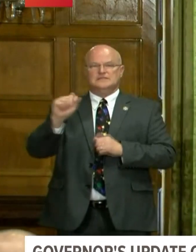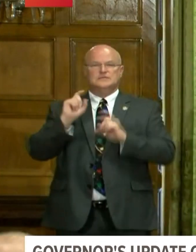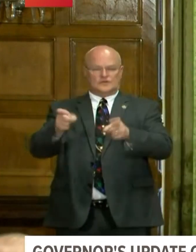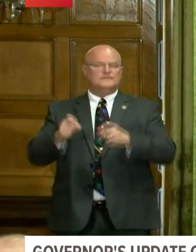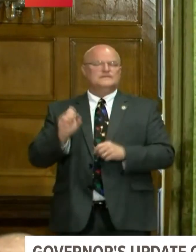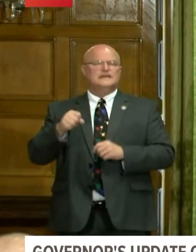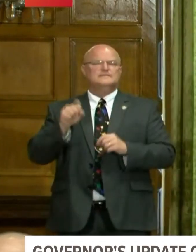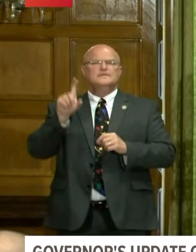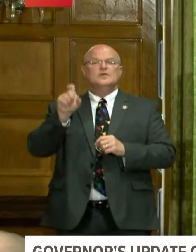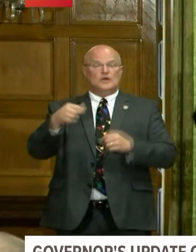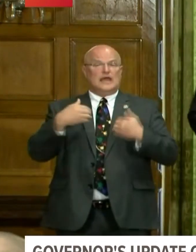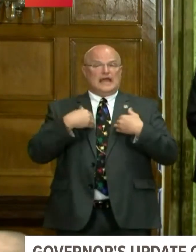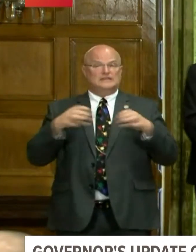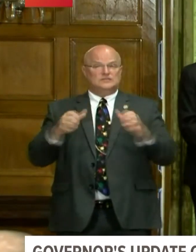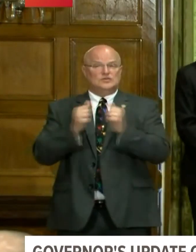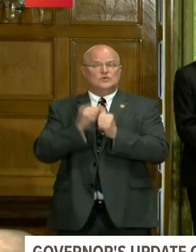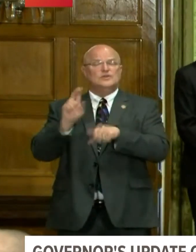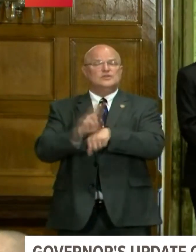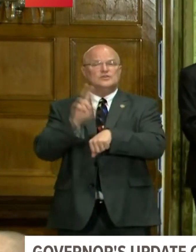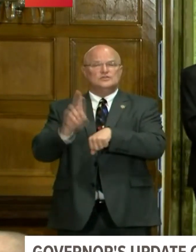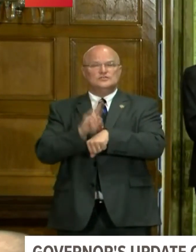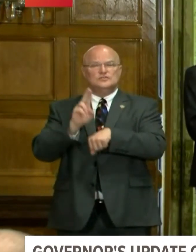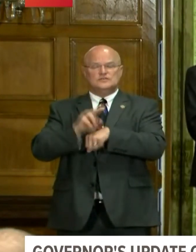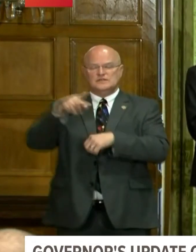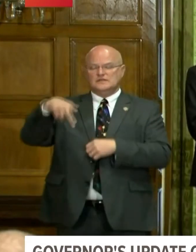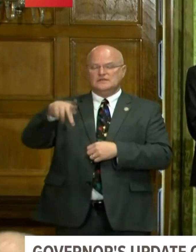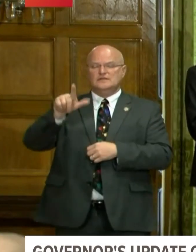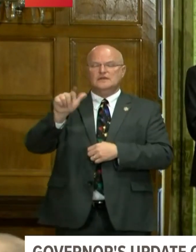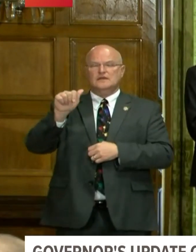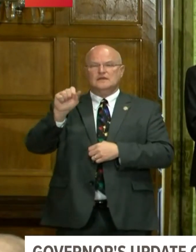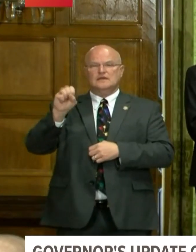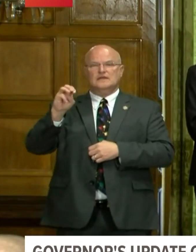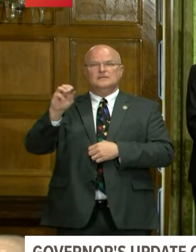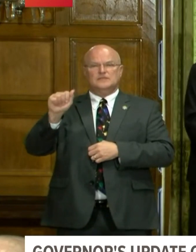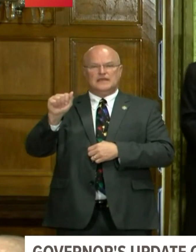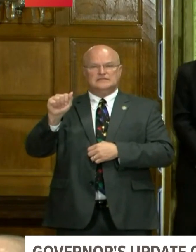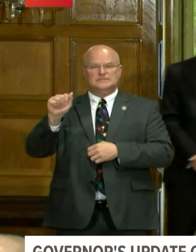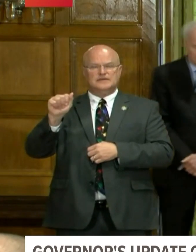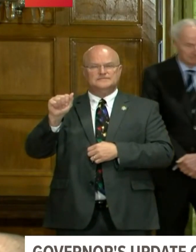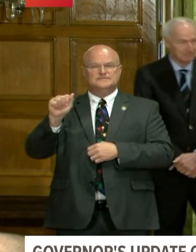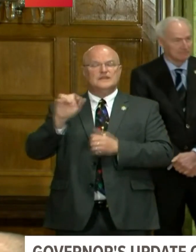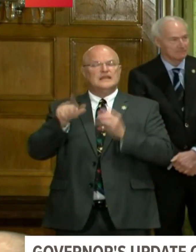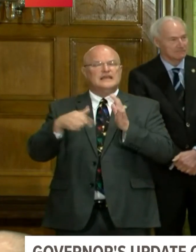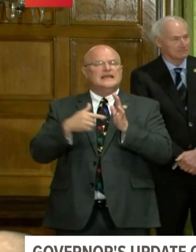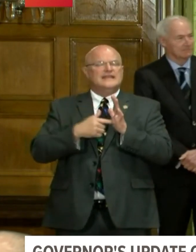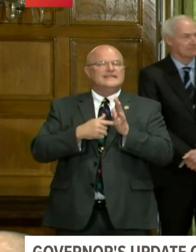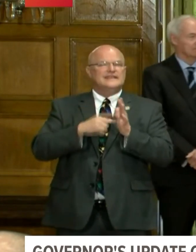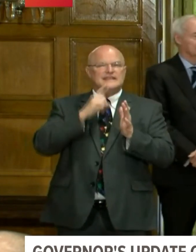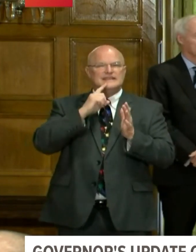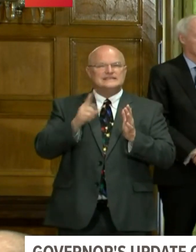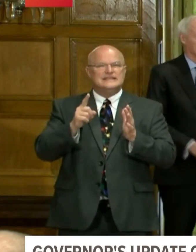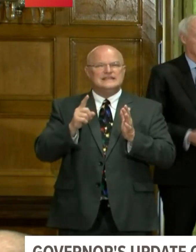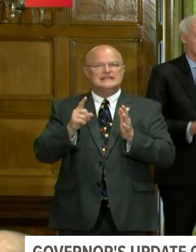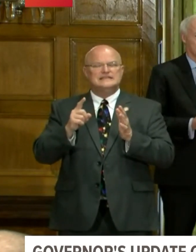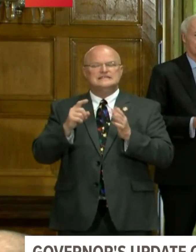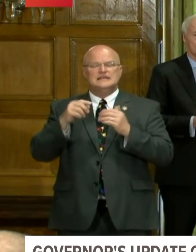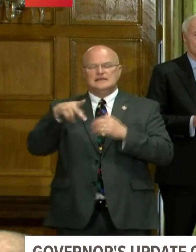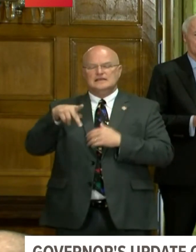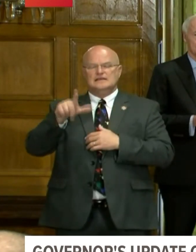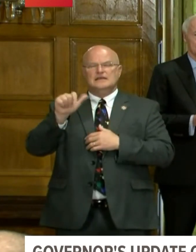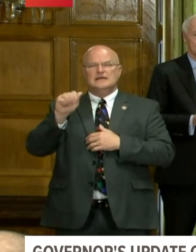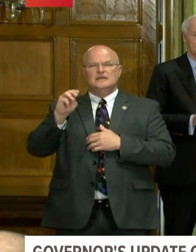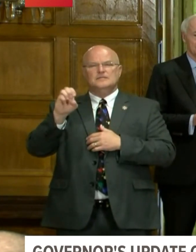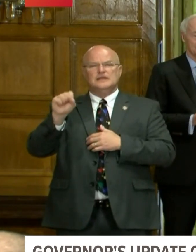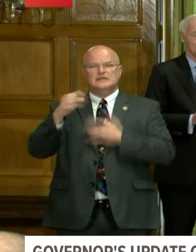Yes, the question has to do with using plasma, convalescent plasma. This is plasma donated by people who